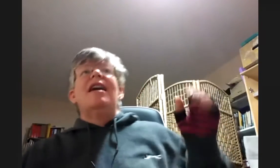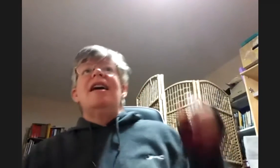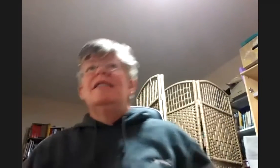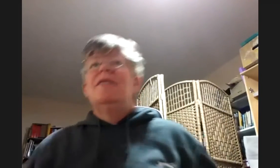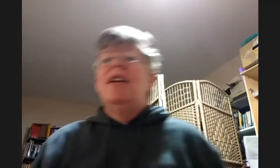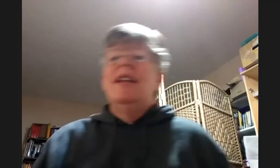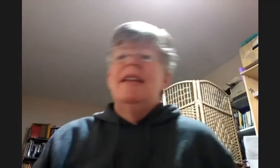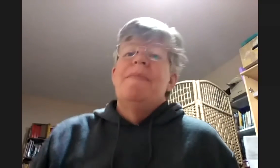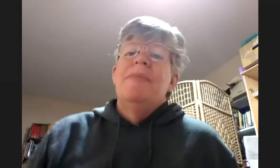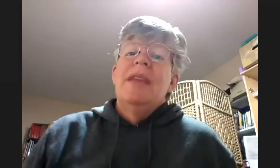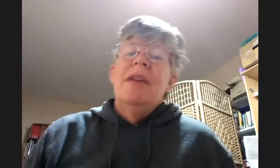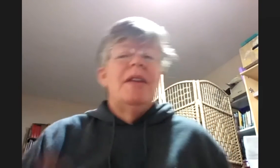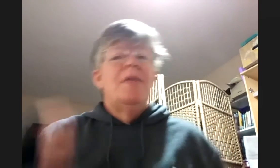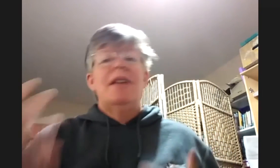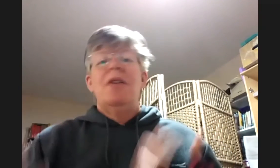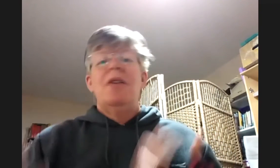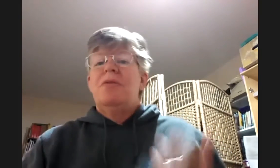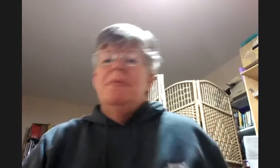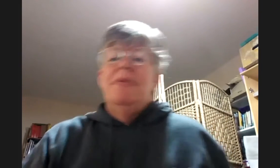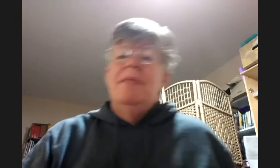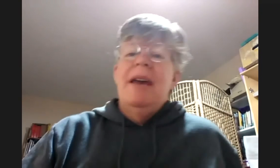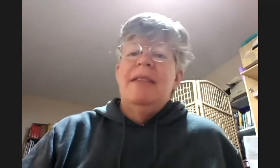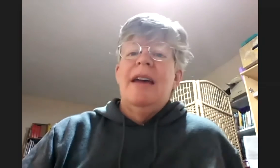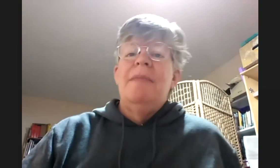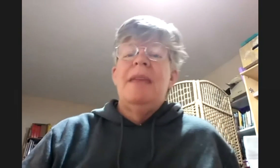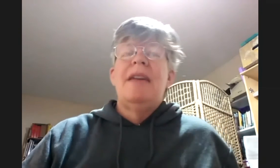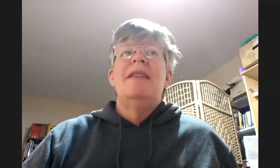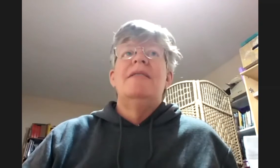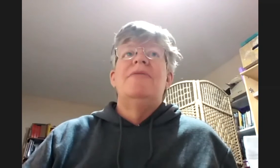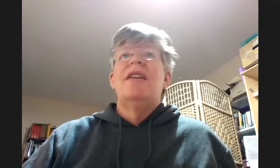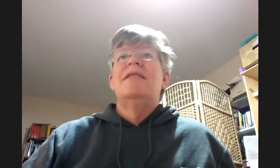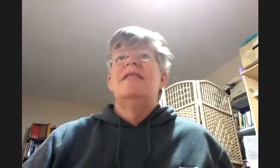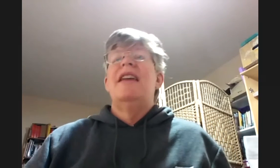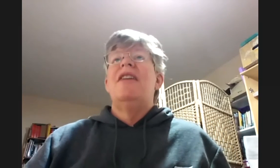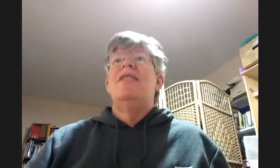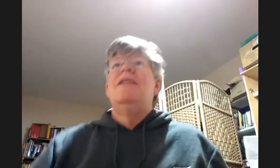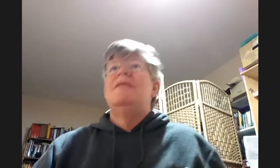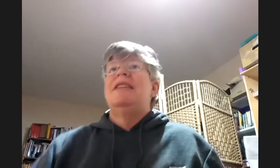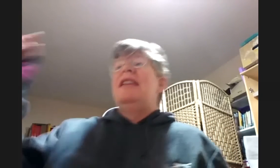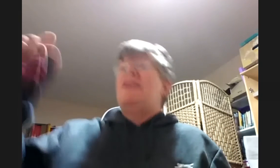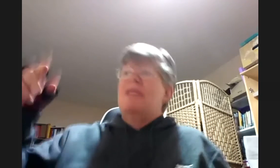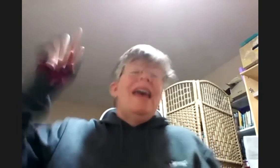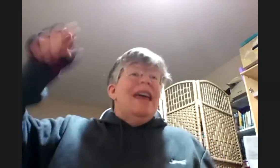is falling. Well, there was a whole group of them by the time they got to Fox's lair, and he was standing there saying, in